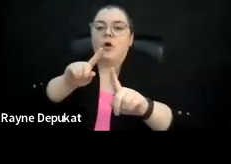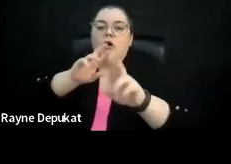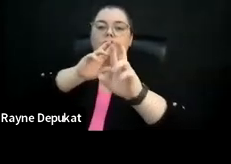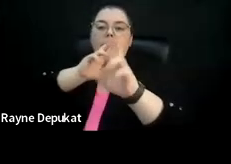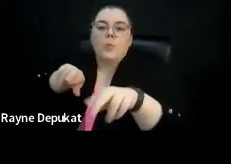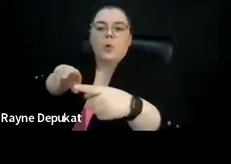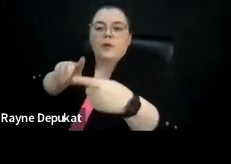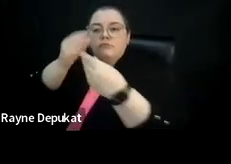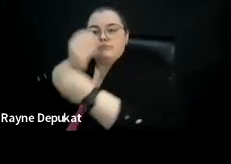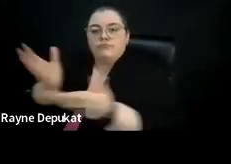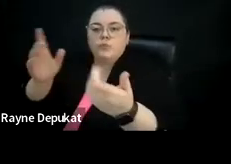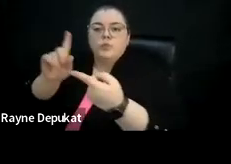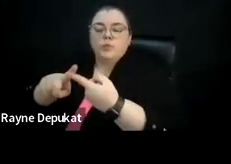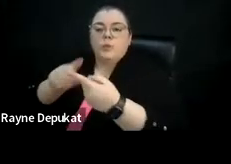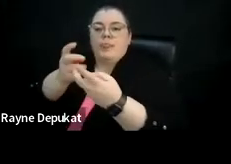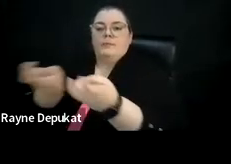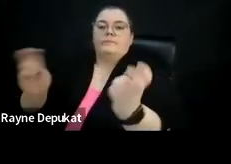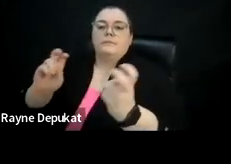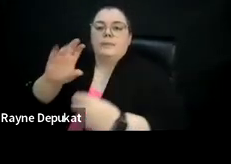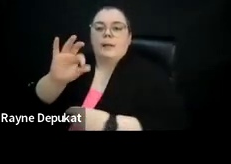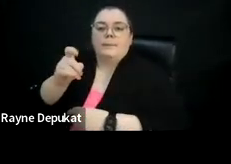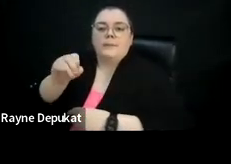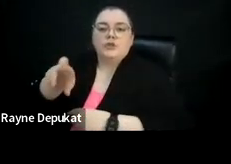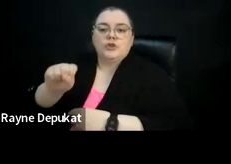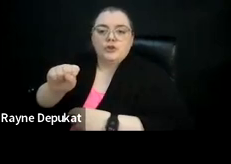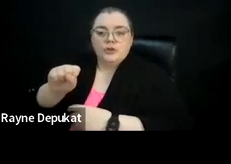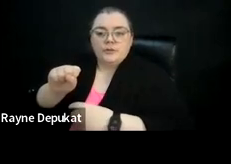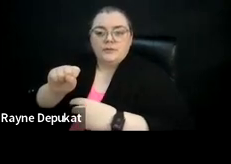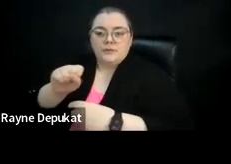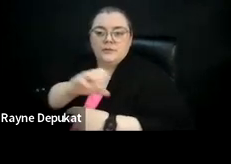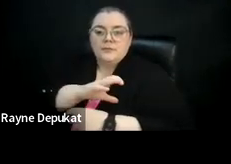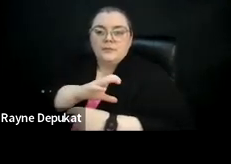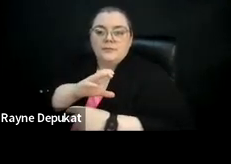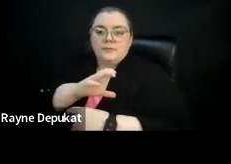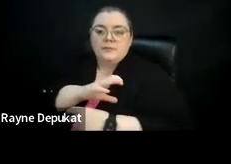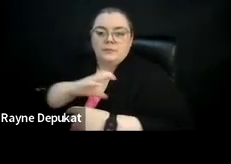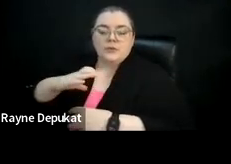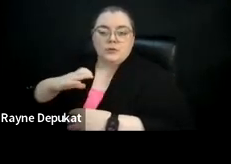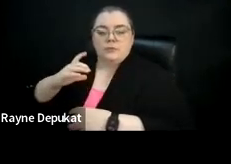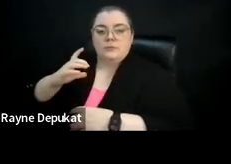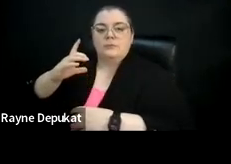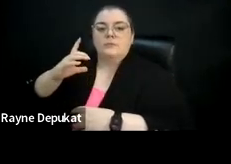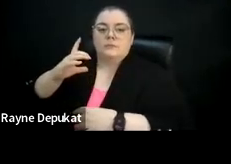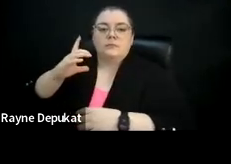be the person could be responsible for telling the commissioners or updating the